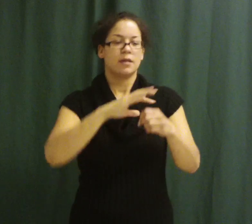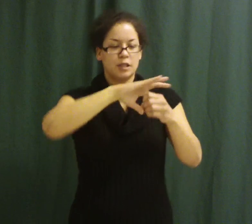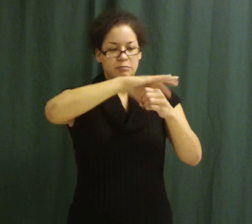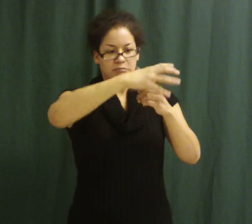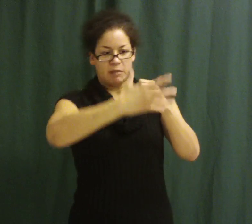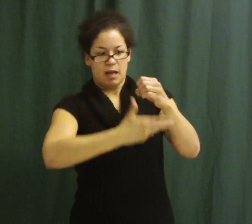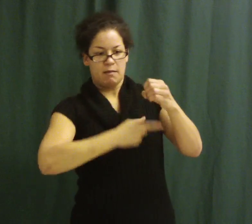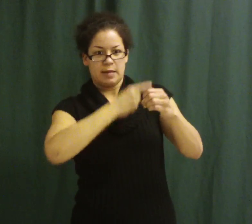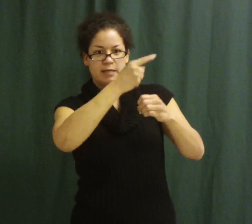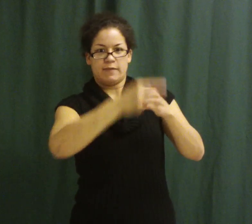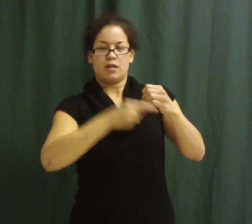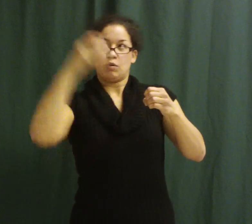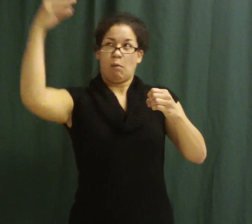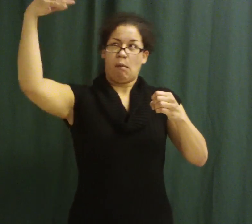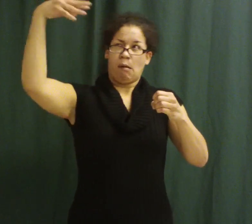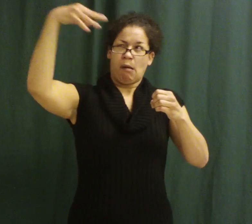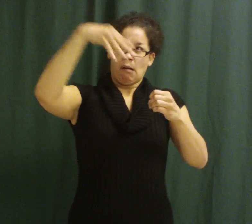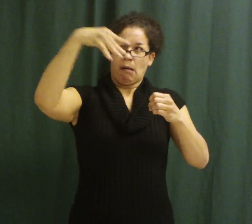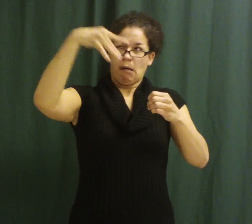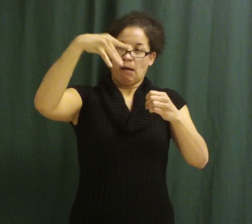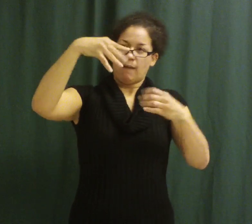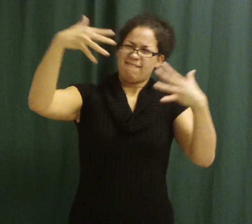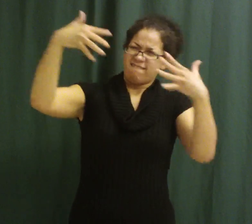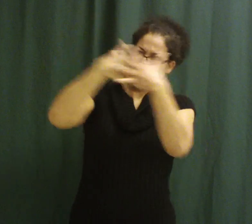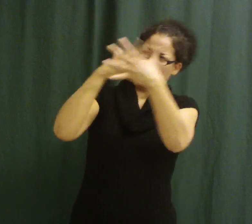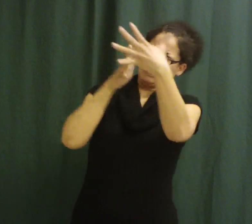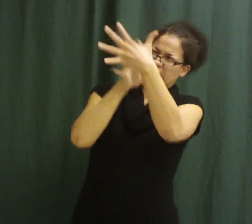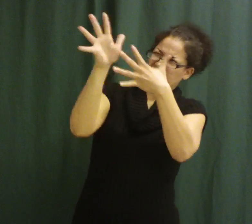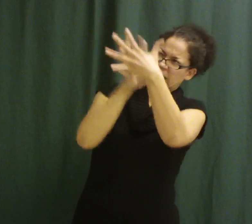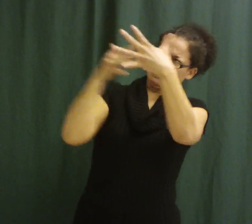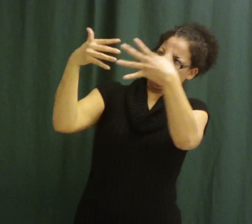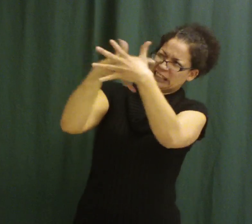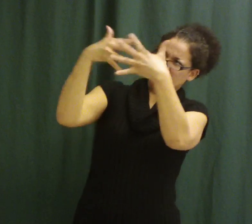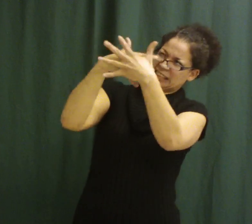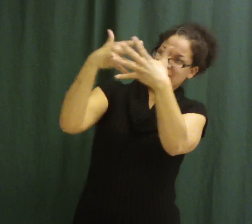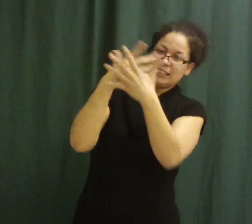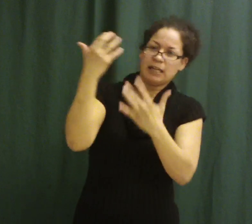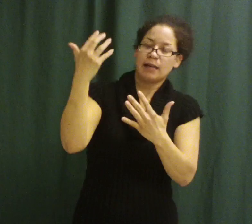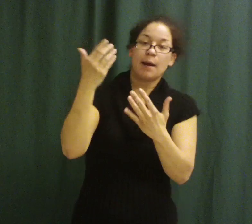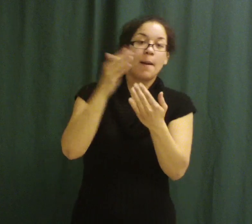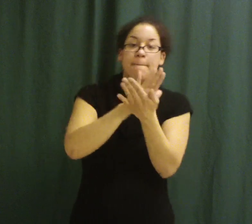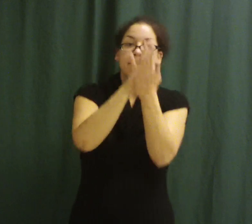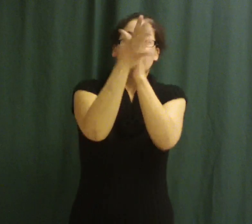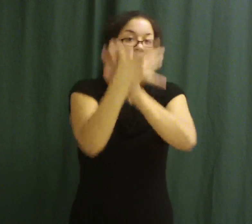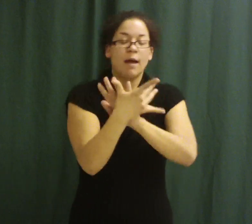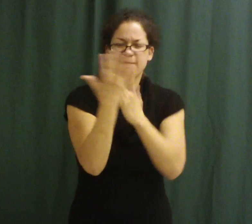friction usually burns them up before they reach the surface.